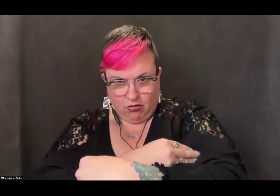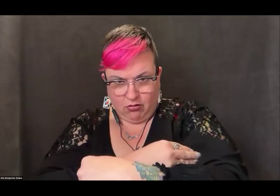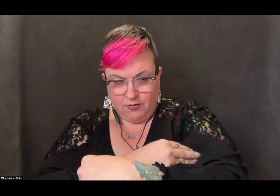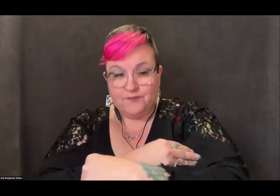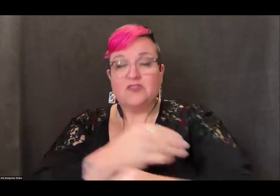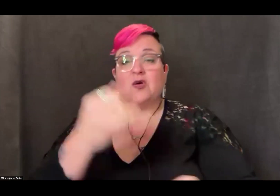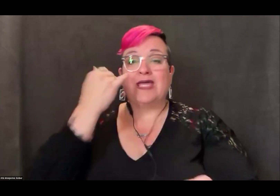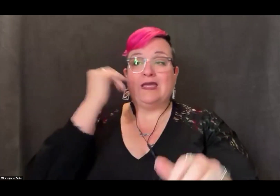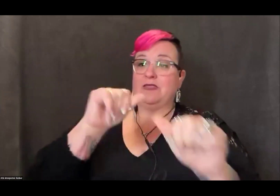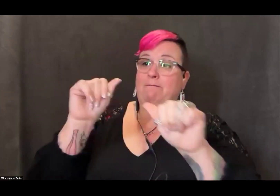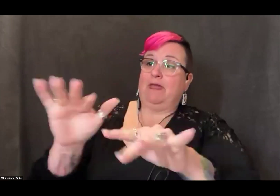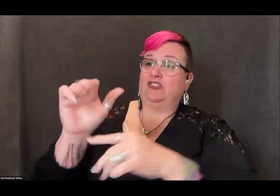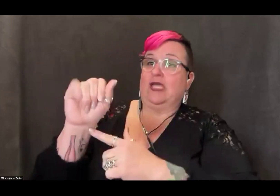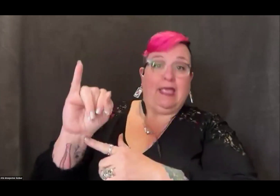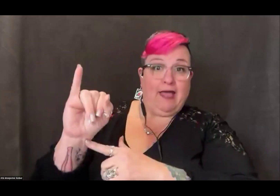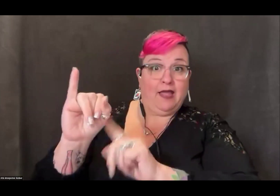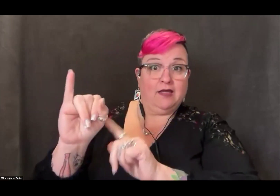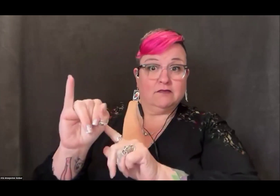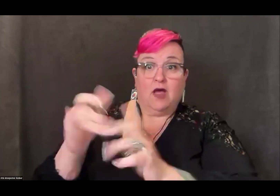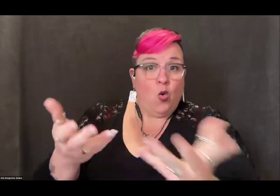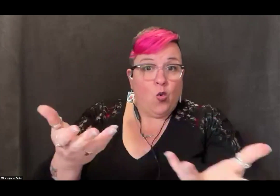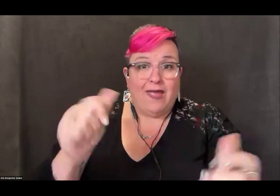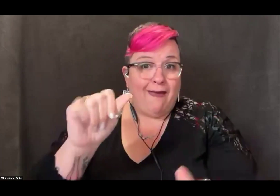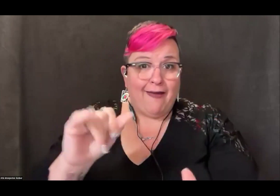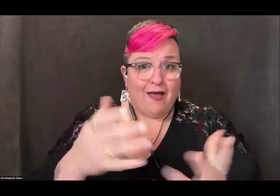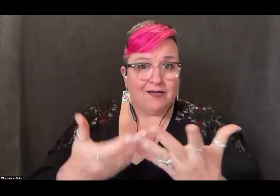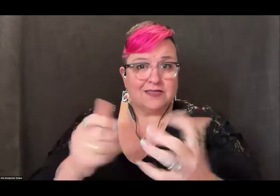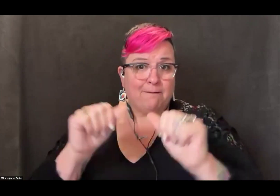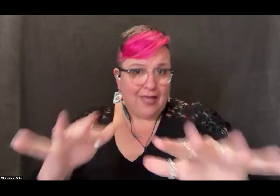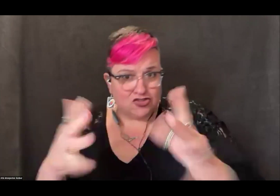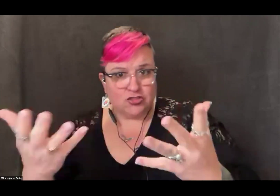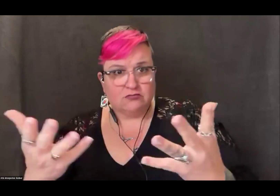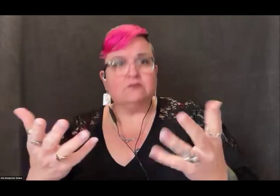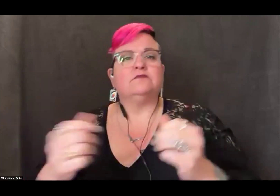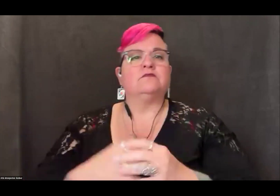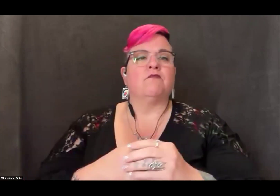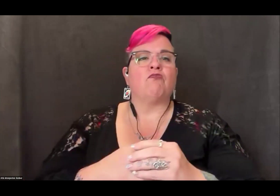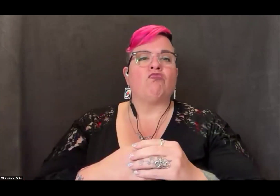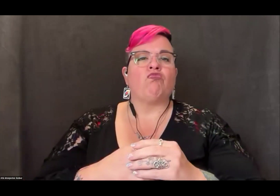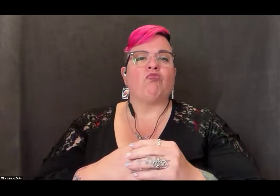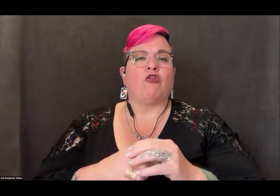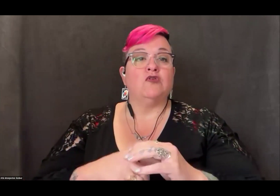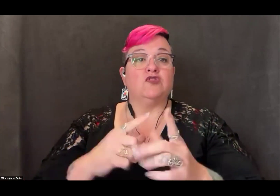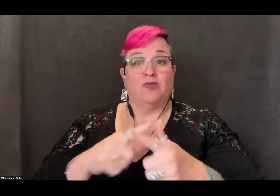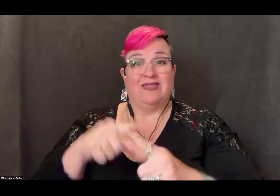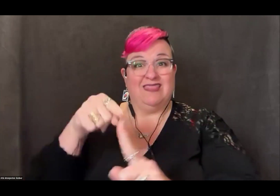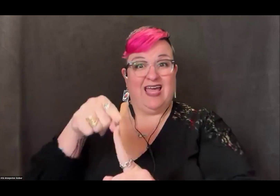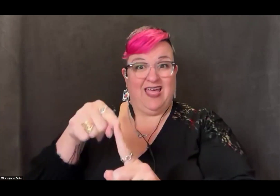the magic is AI, you know, what's this magic, this woo-woo stuff and AI? If that's